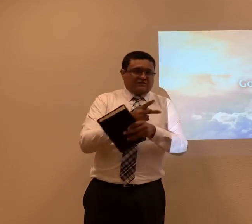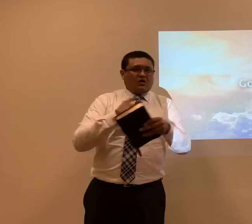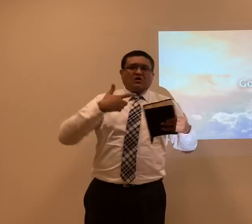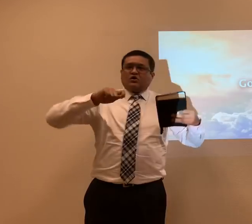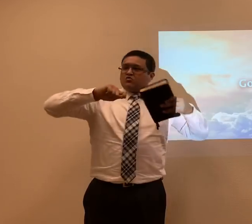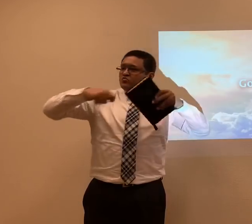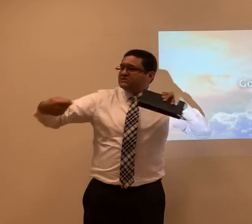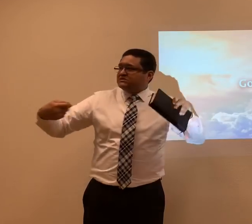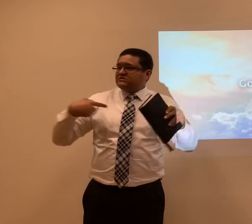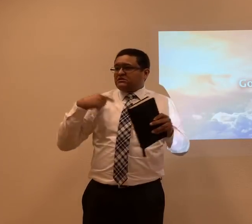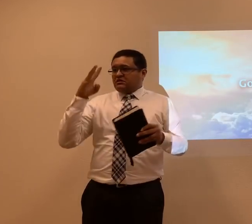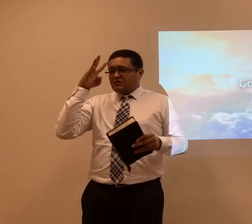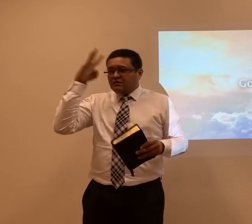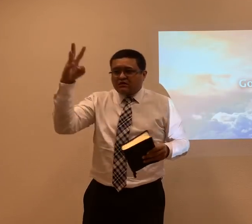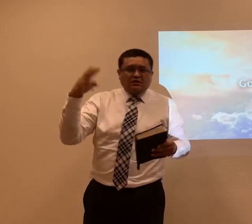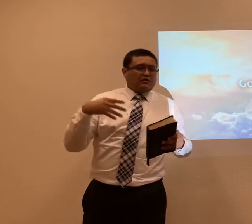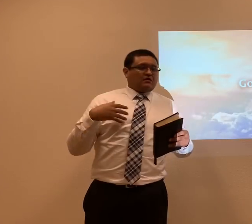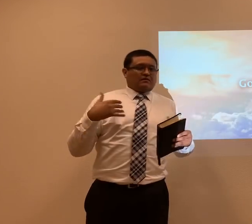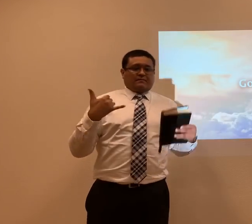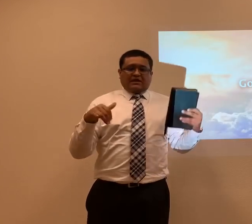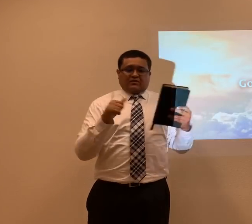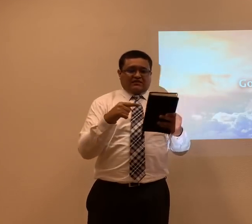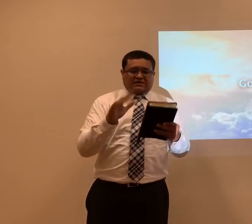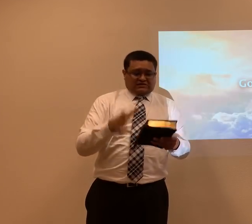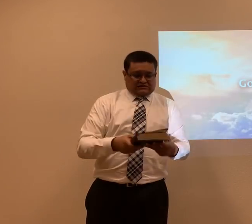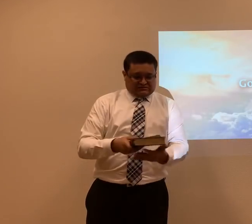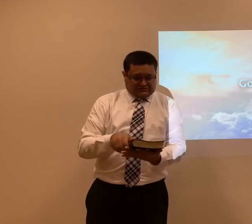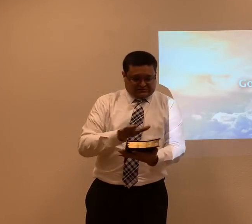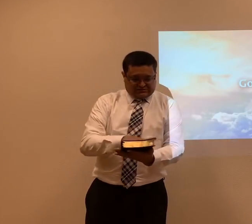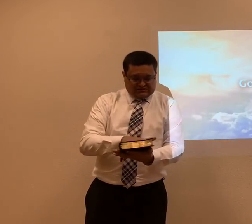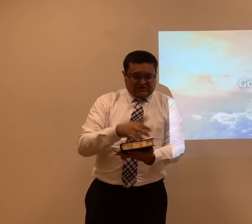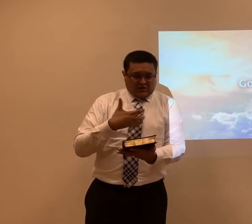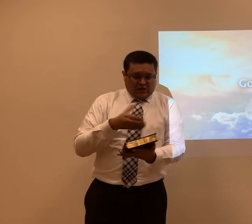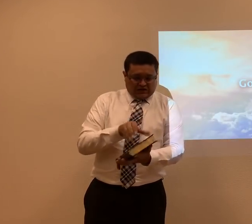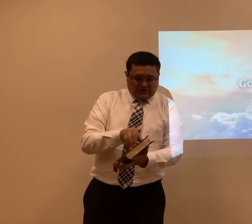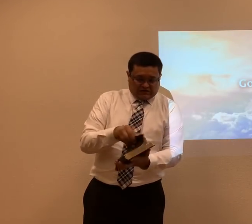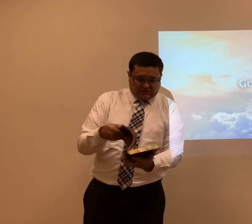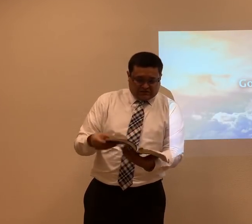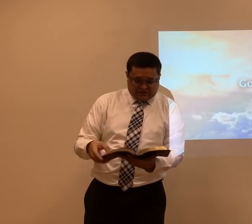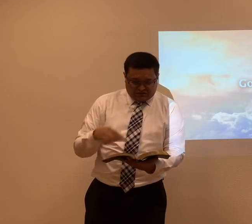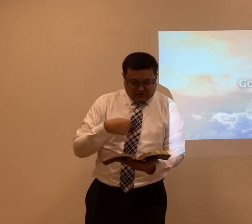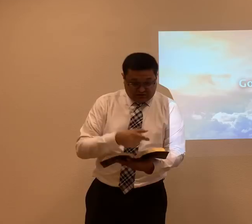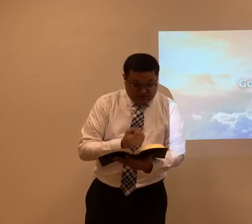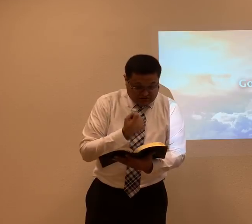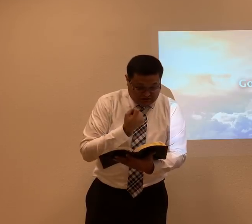And you have to read this Bible carefully. You can't twist it or make your own